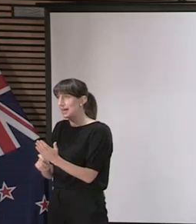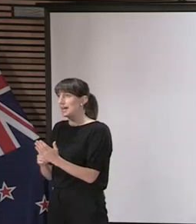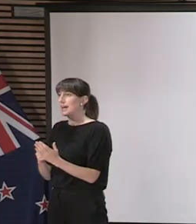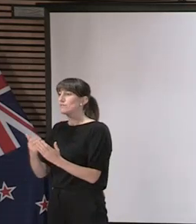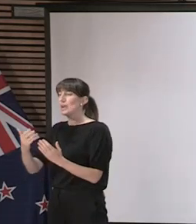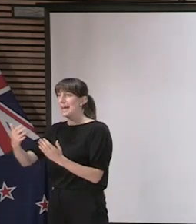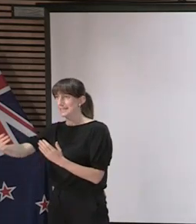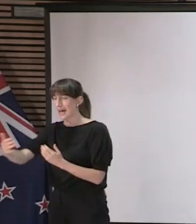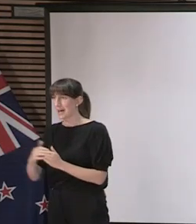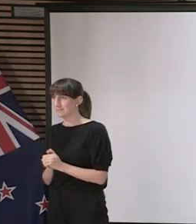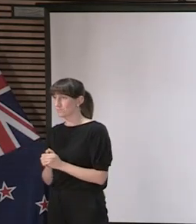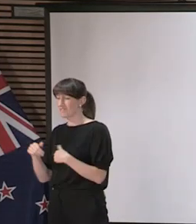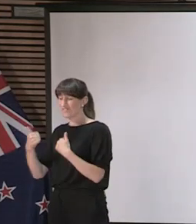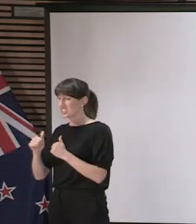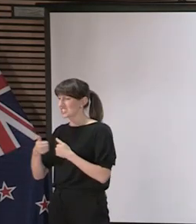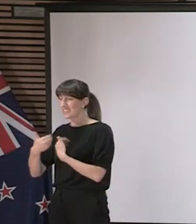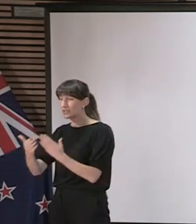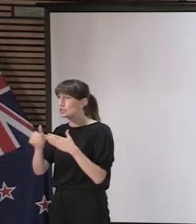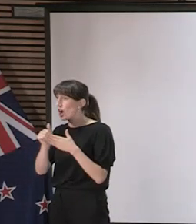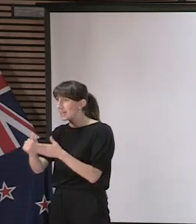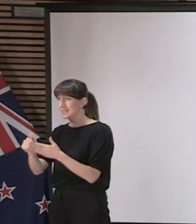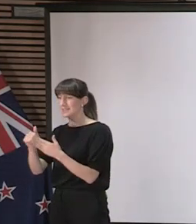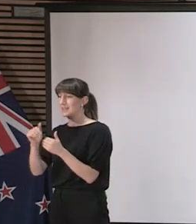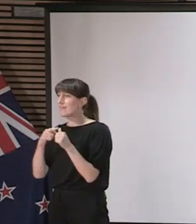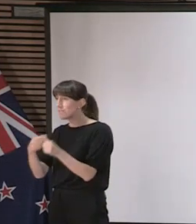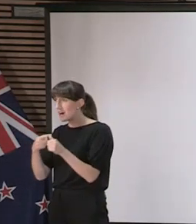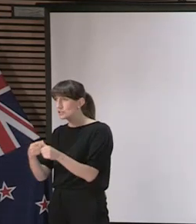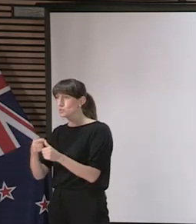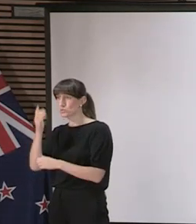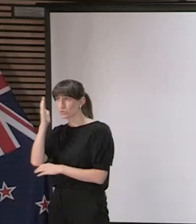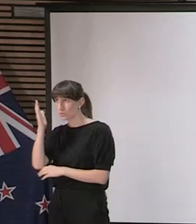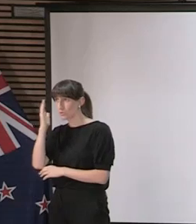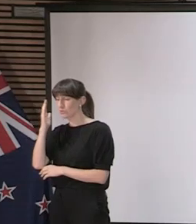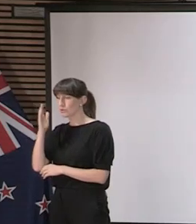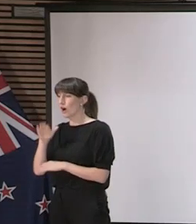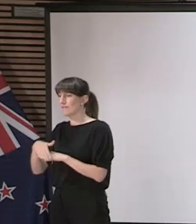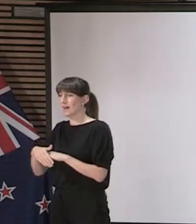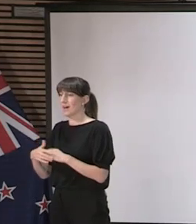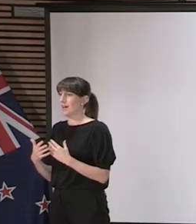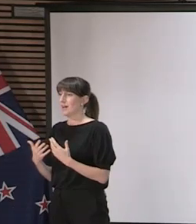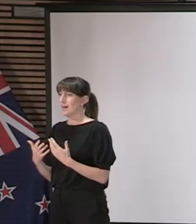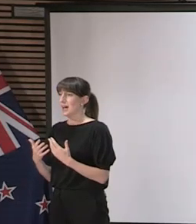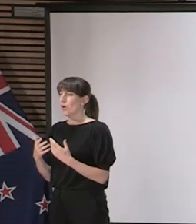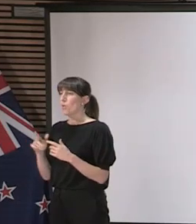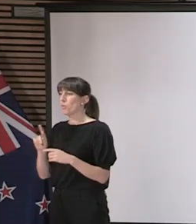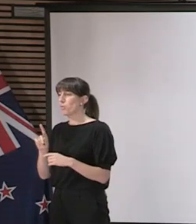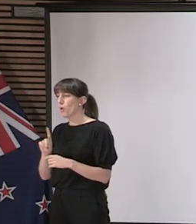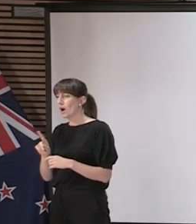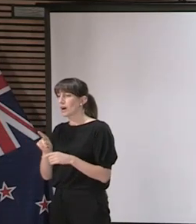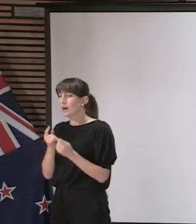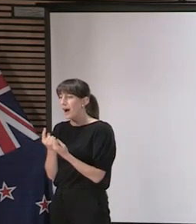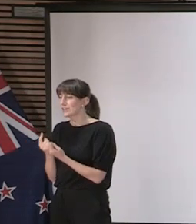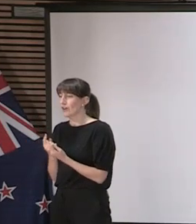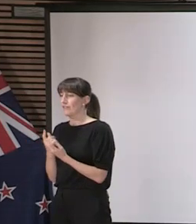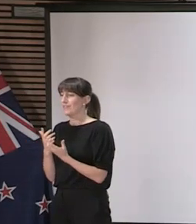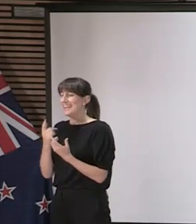place. Guidance has been supplied to schools about the sorts of evidence that they should be looking to get, to gather, so that in the event that a